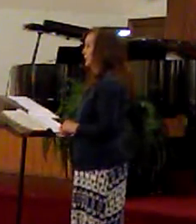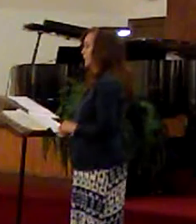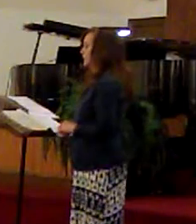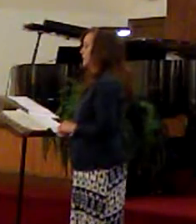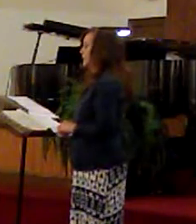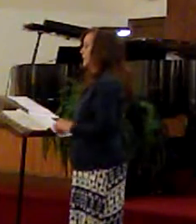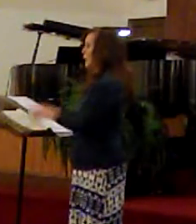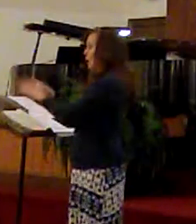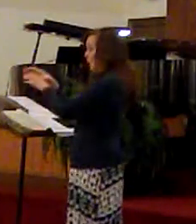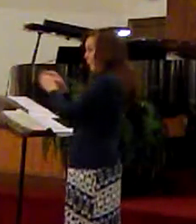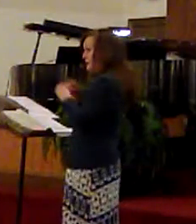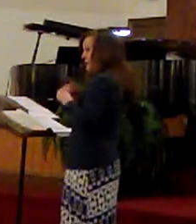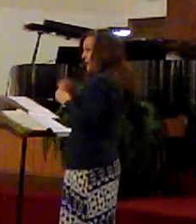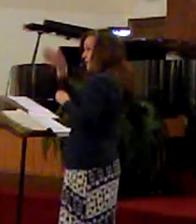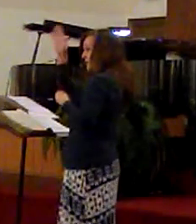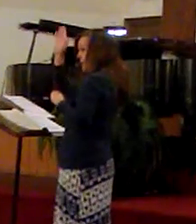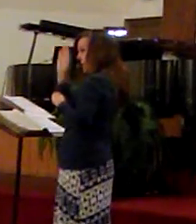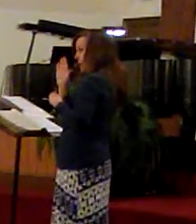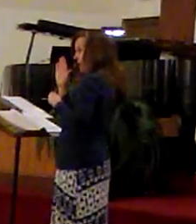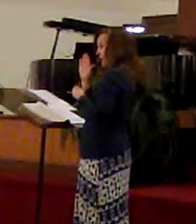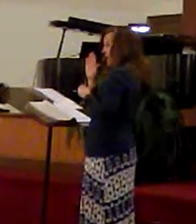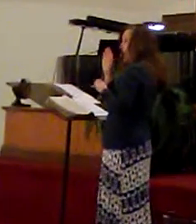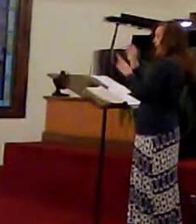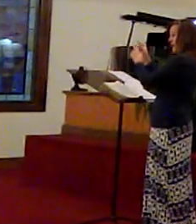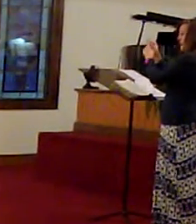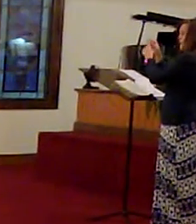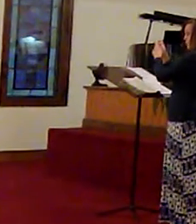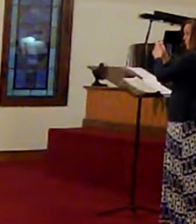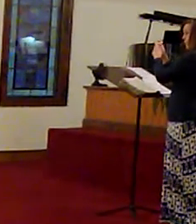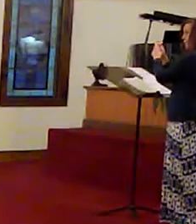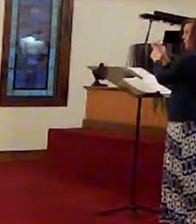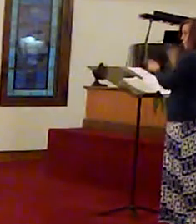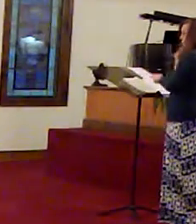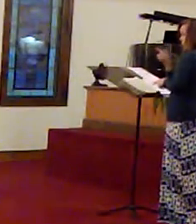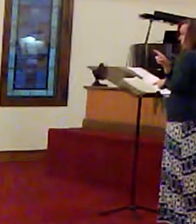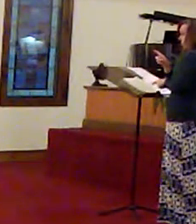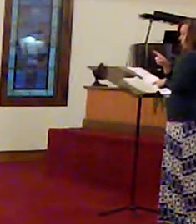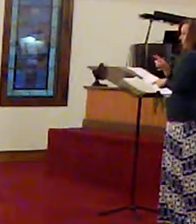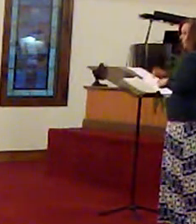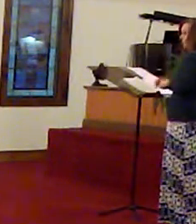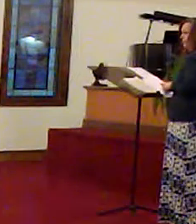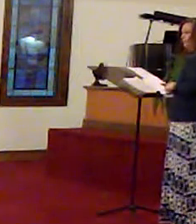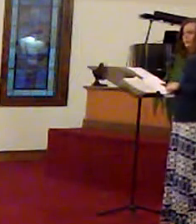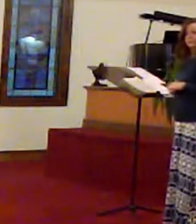A little kid standing on the side of the counter. Jump to me, I'll catch you.